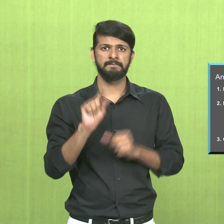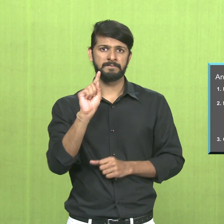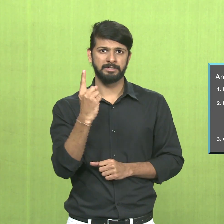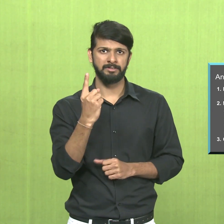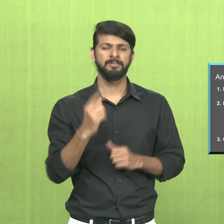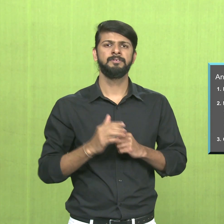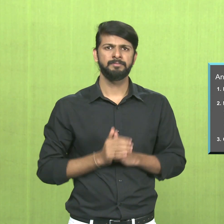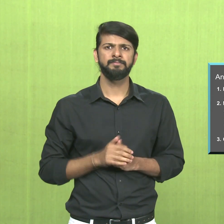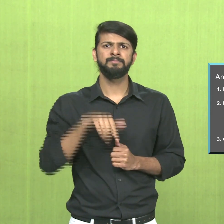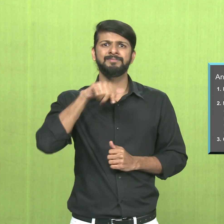Answer.